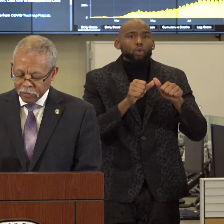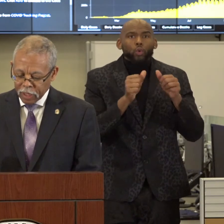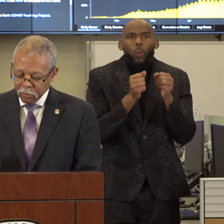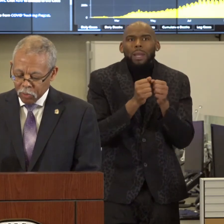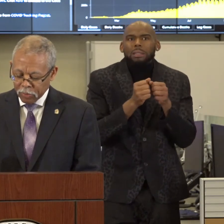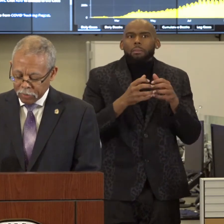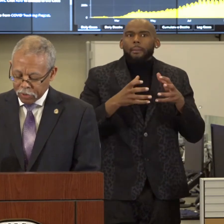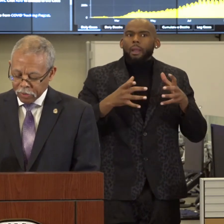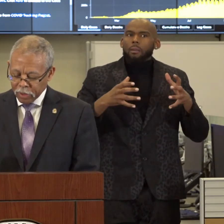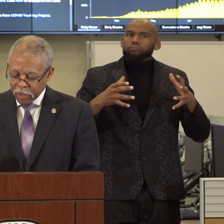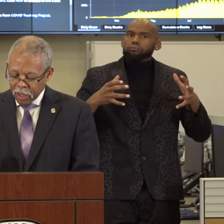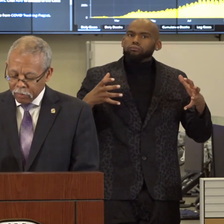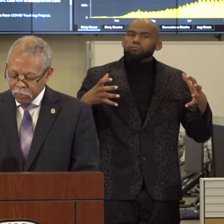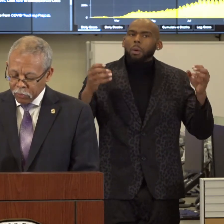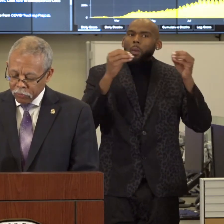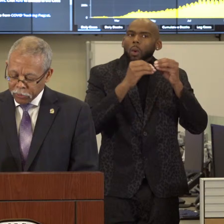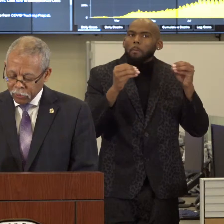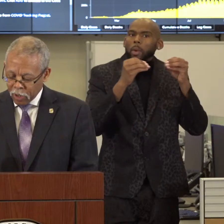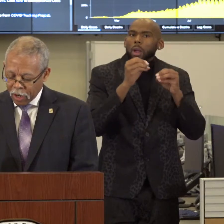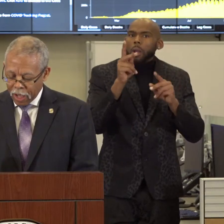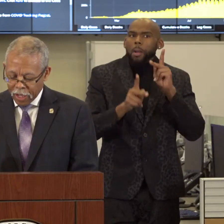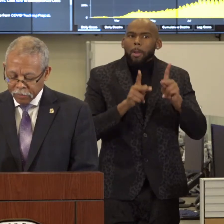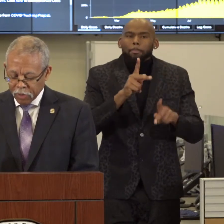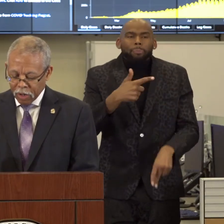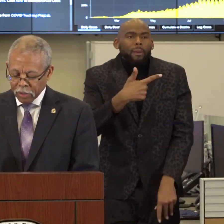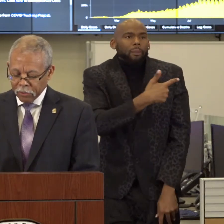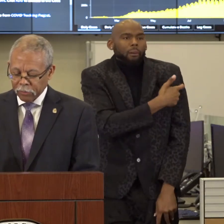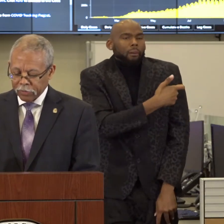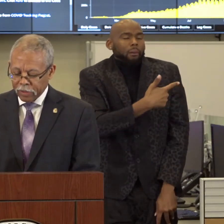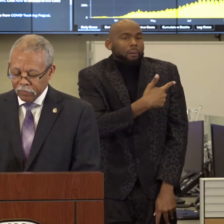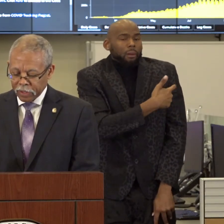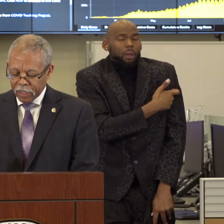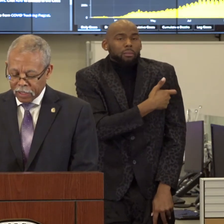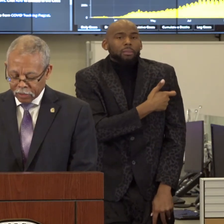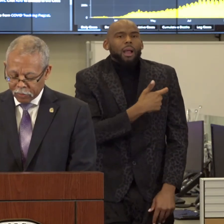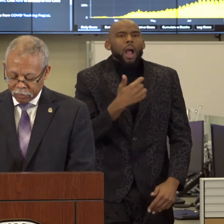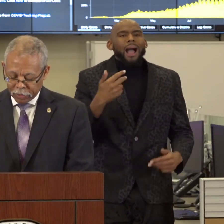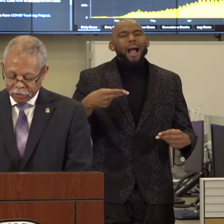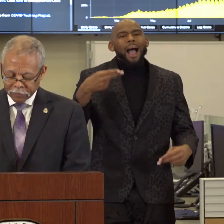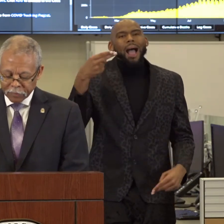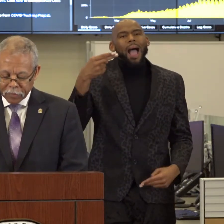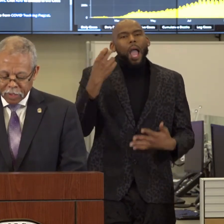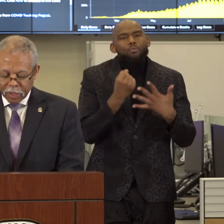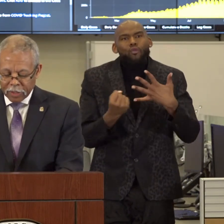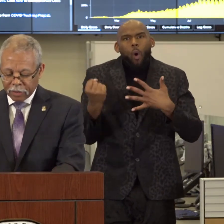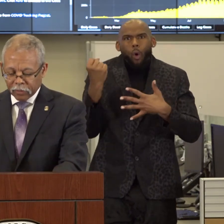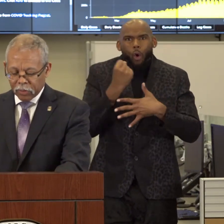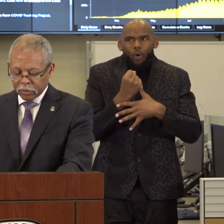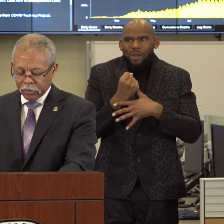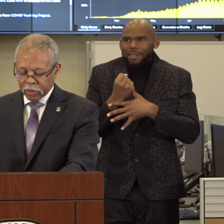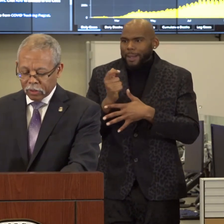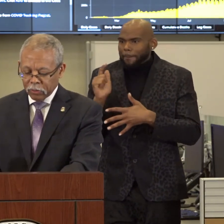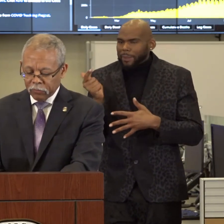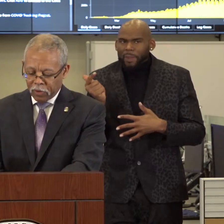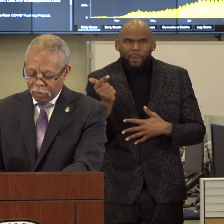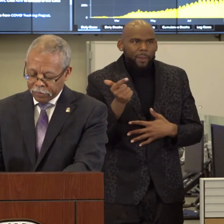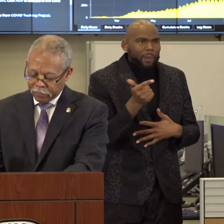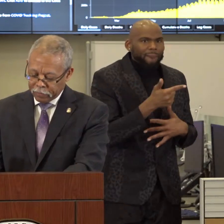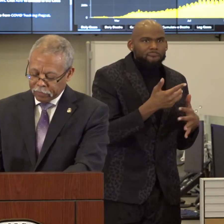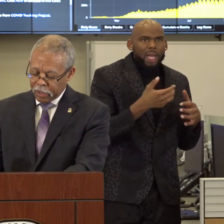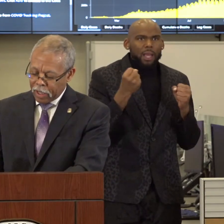soon vaccinate more people and move through our highest priority group safely and equitably. And that's going to